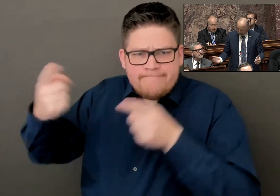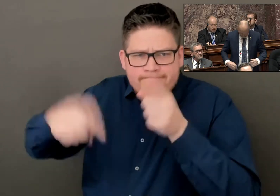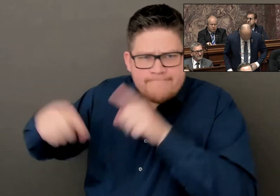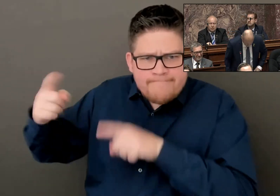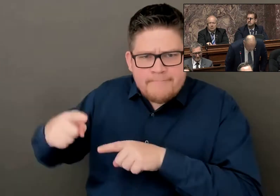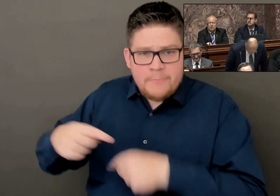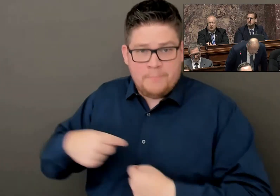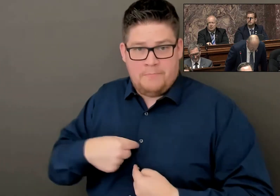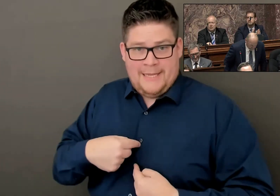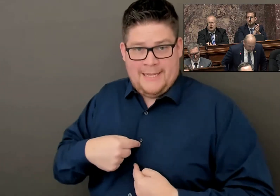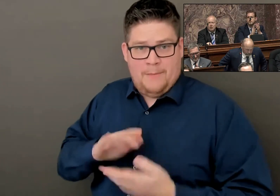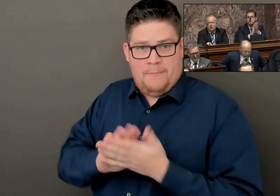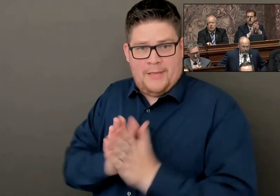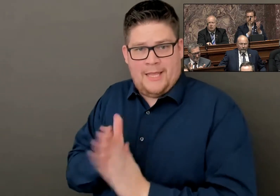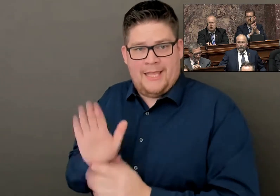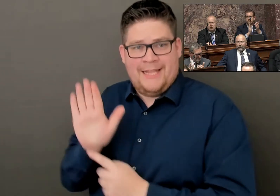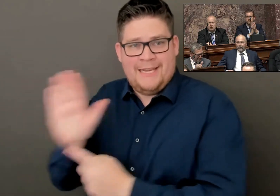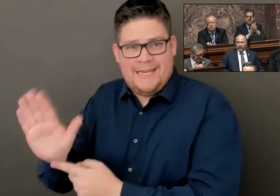Speaker.